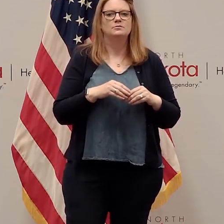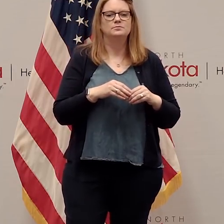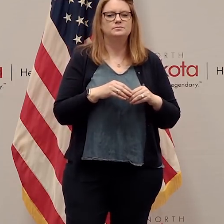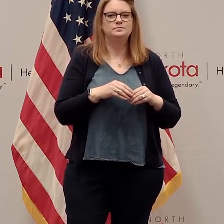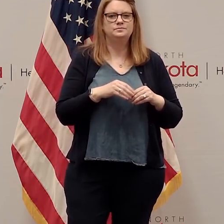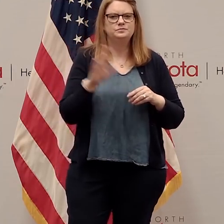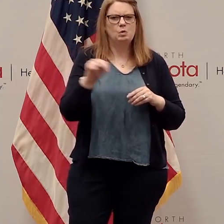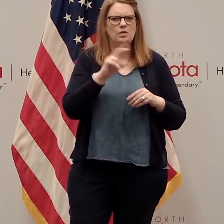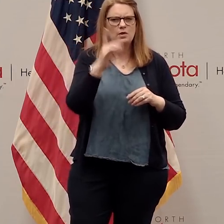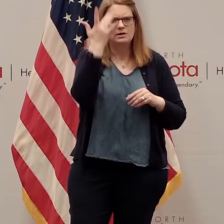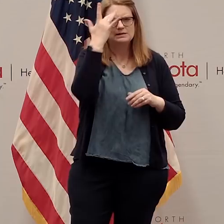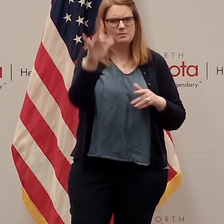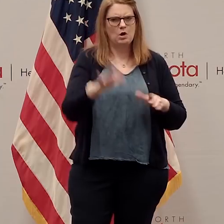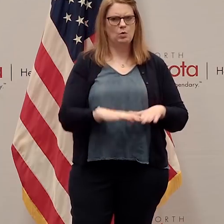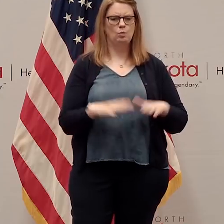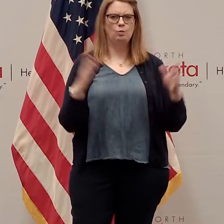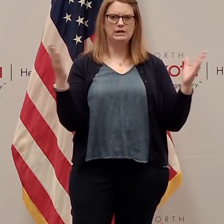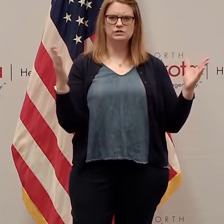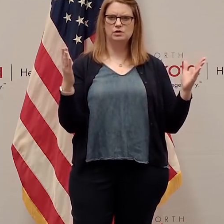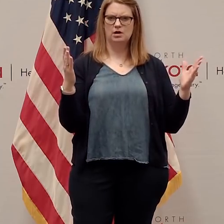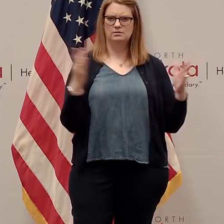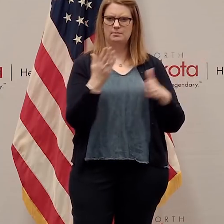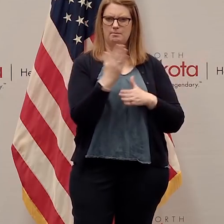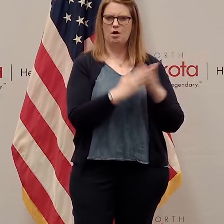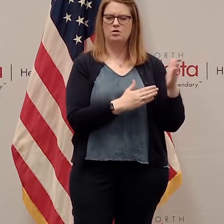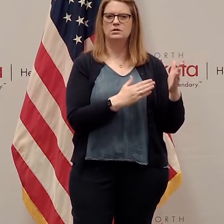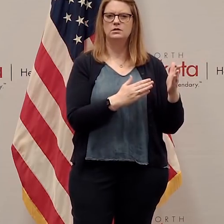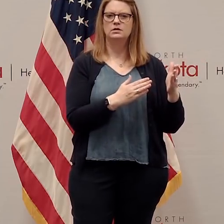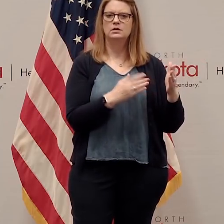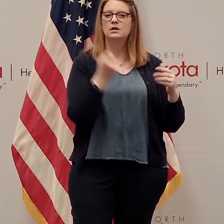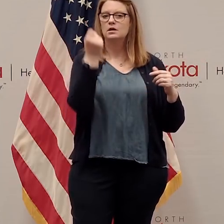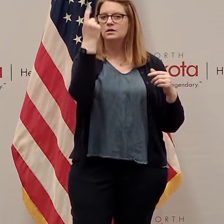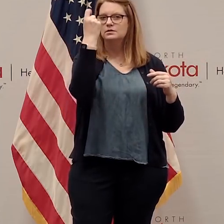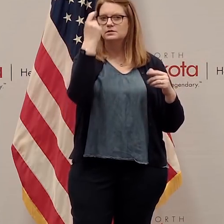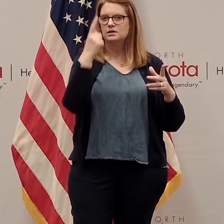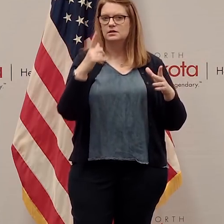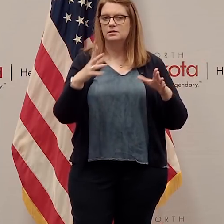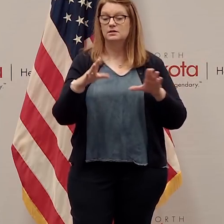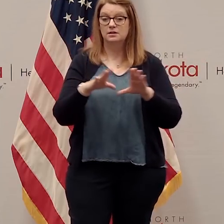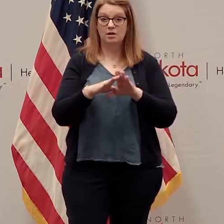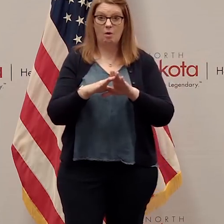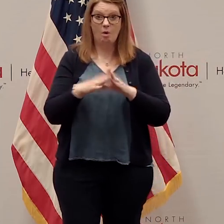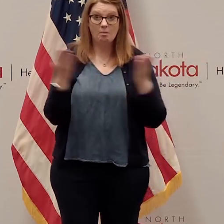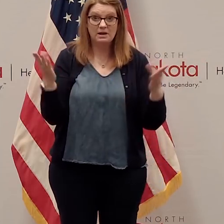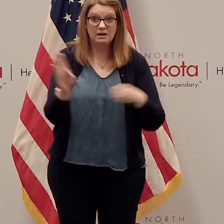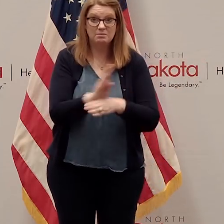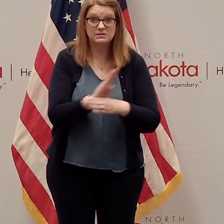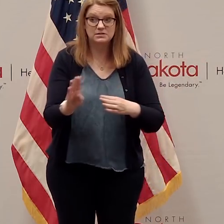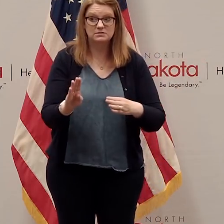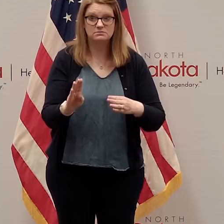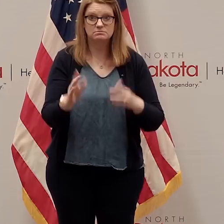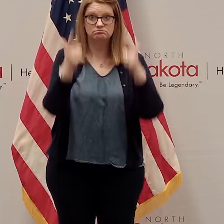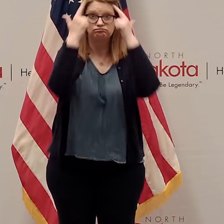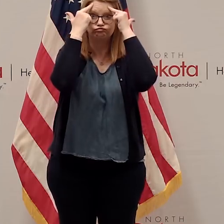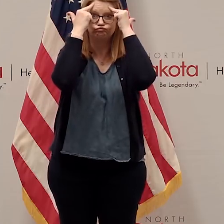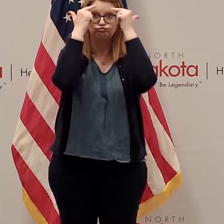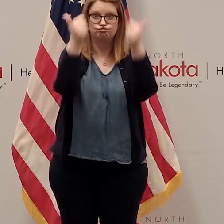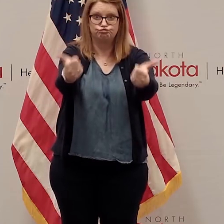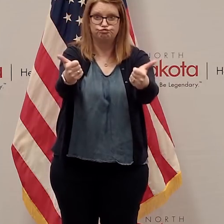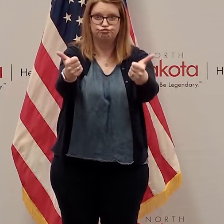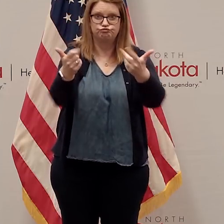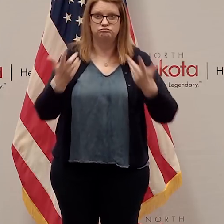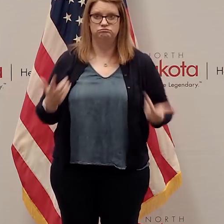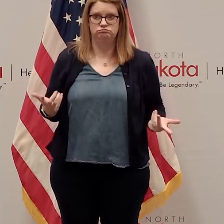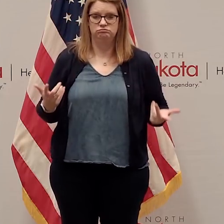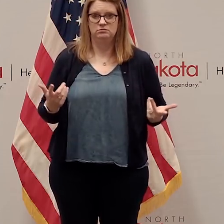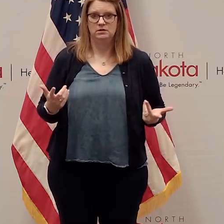Dakota SMART restart element is that reopening is completely voluntary. Any business owner has